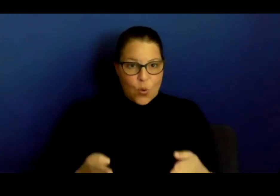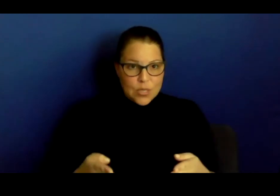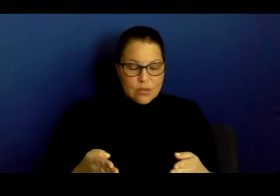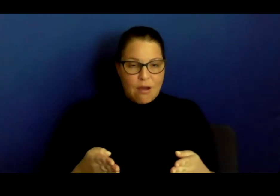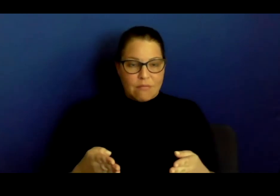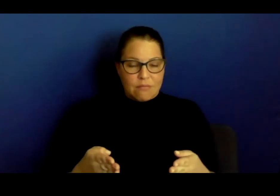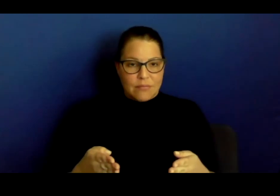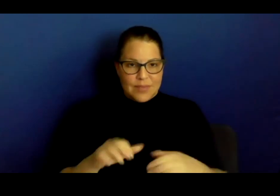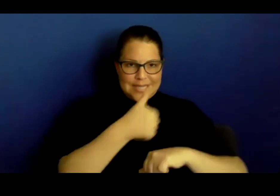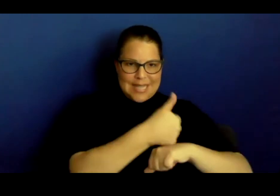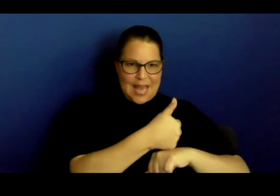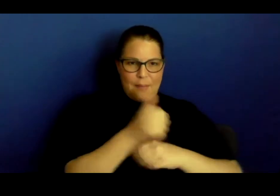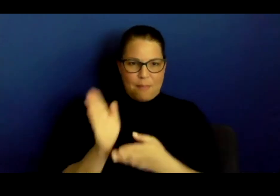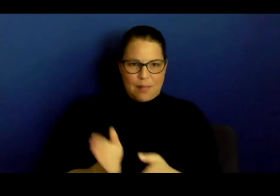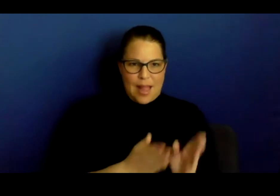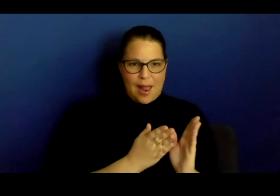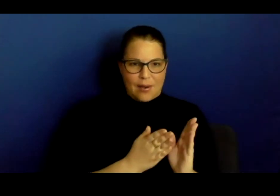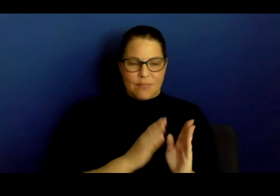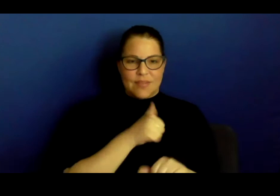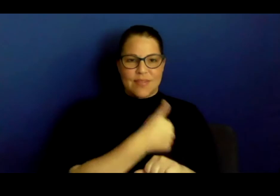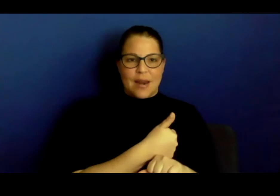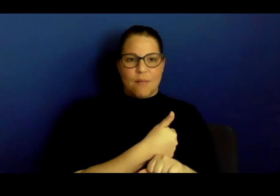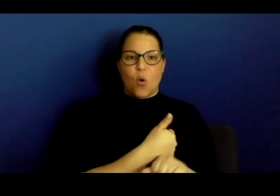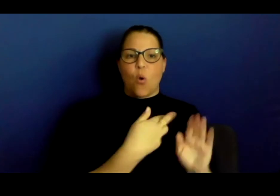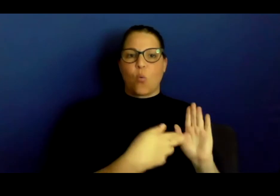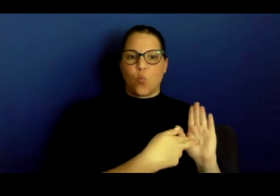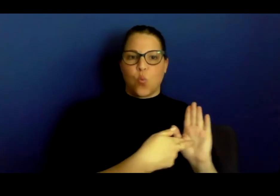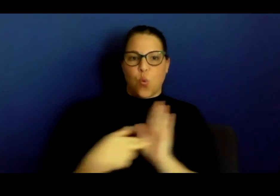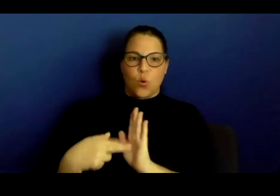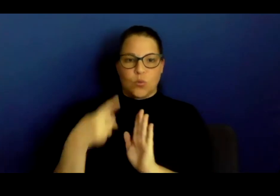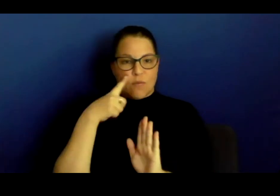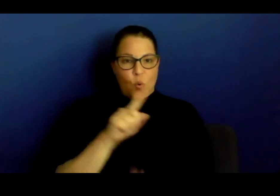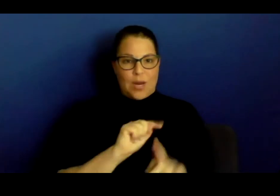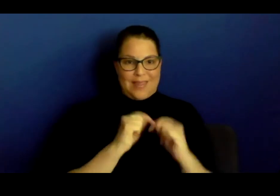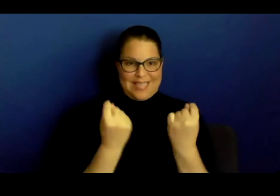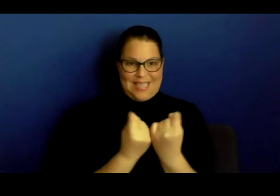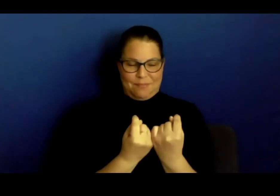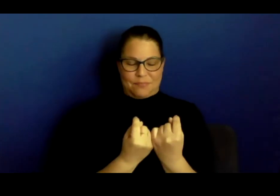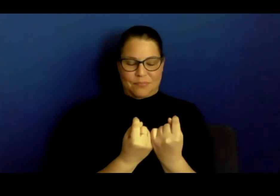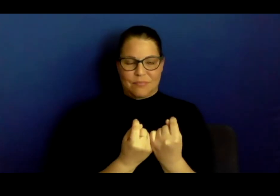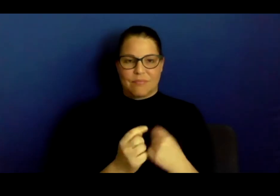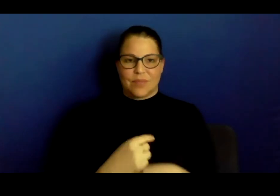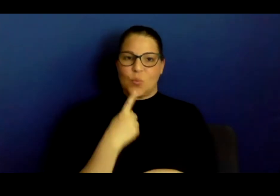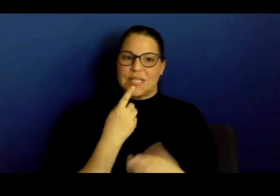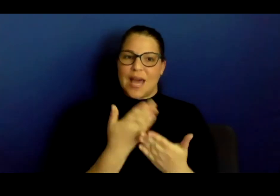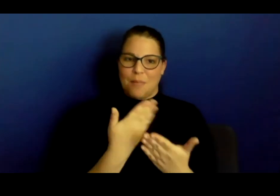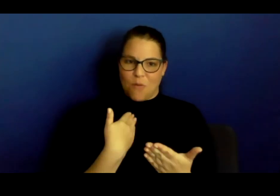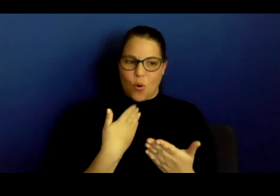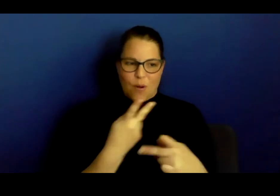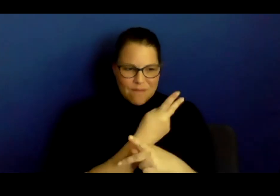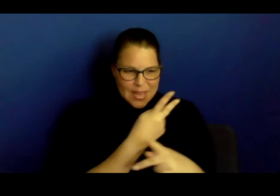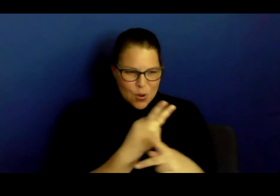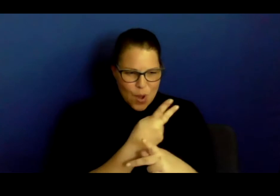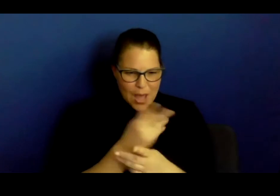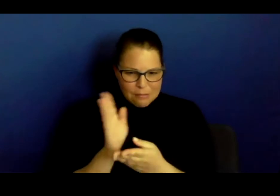logistics, identify roles for your team. I said it last time, right? Luisana today is backstage working on logistics.